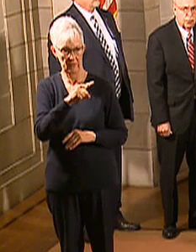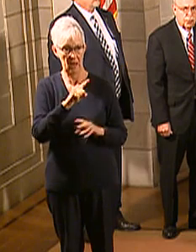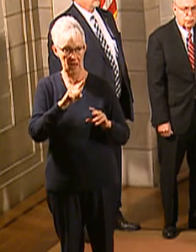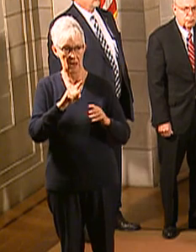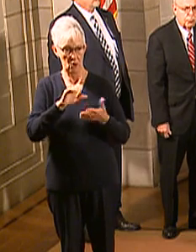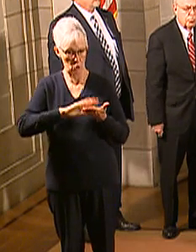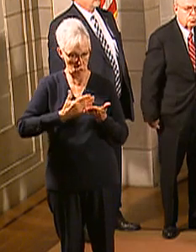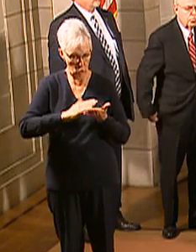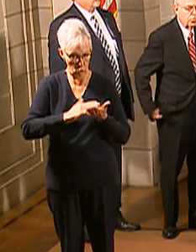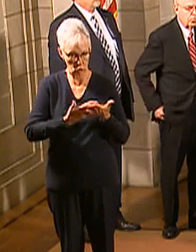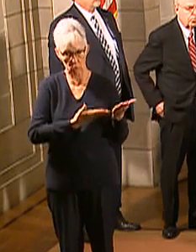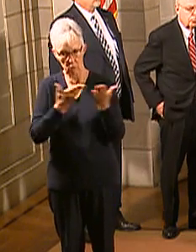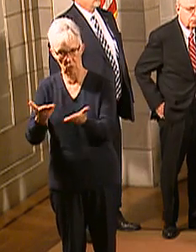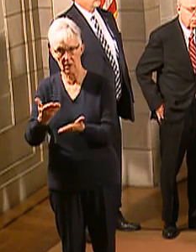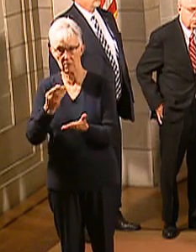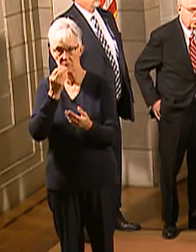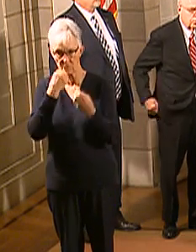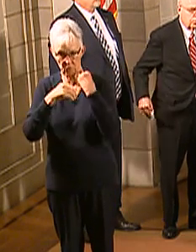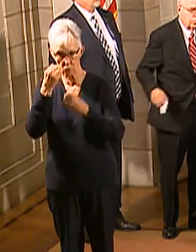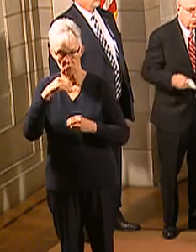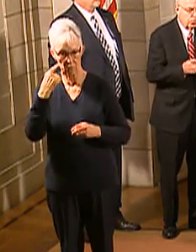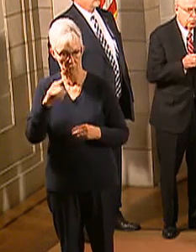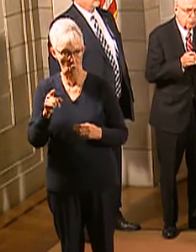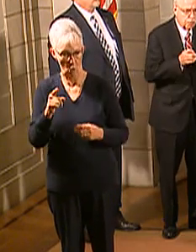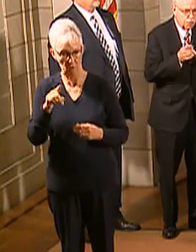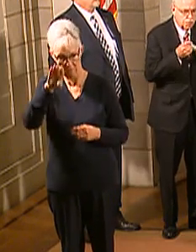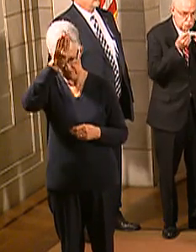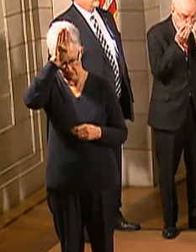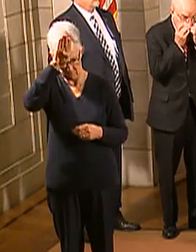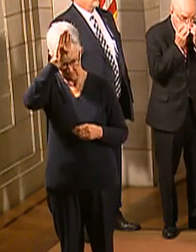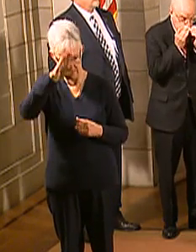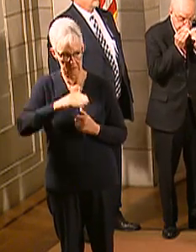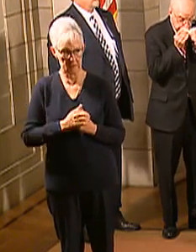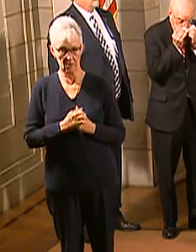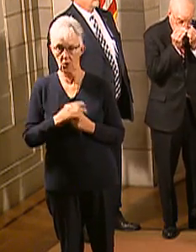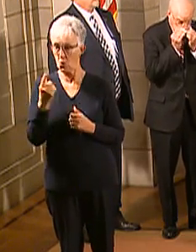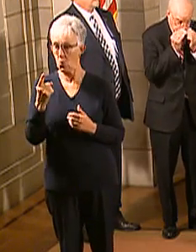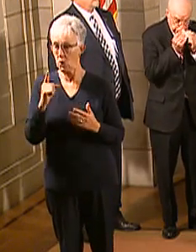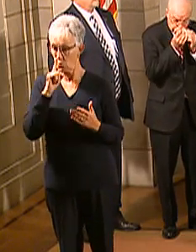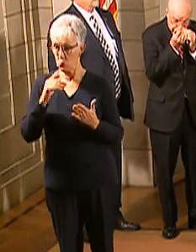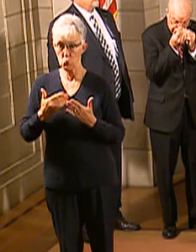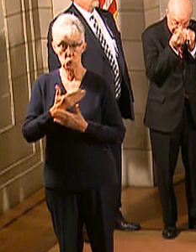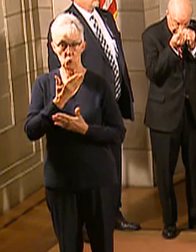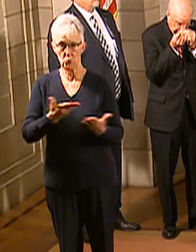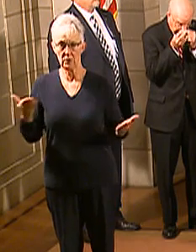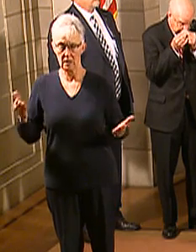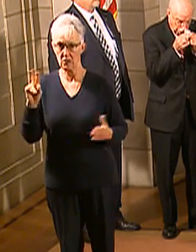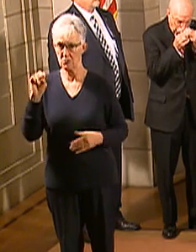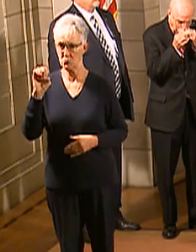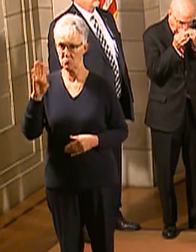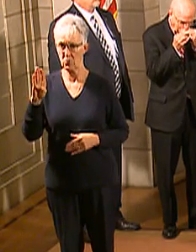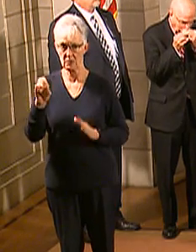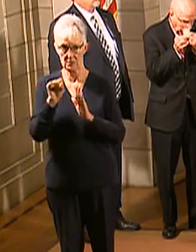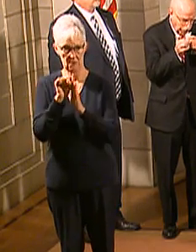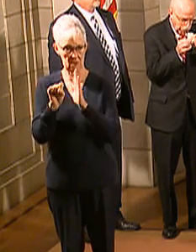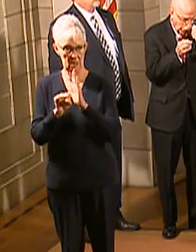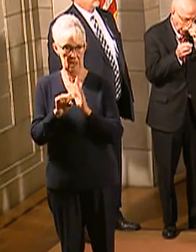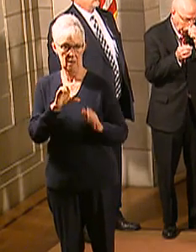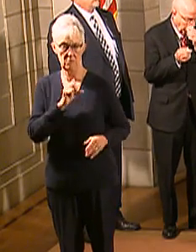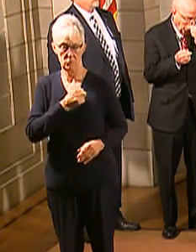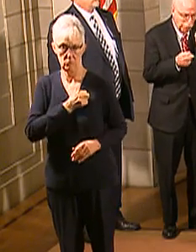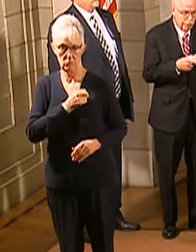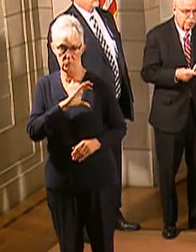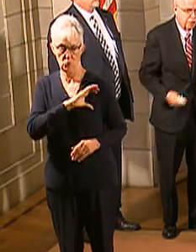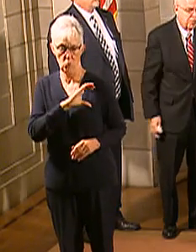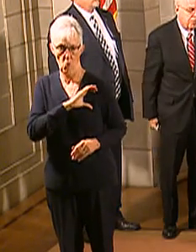really a great team effort. I want to highlight one of the new things we did in this. The Nebraska State Patrol provided drones to be